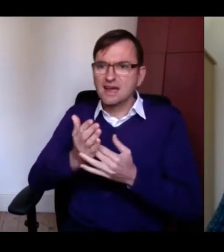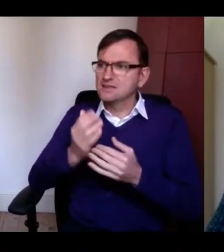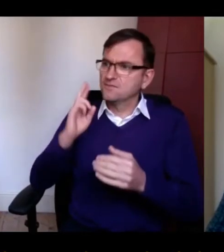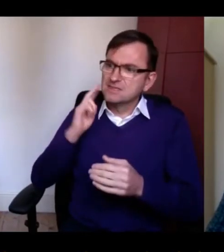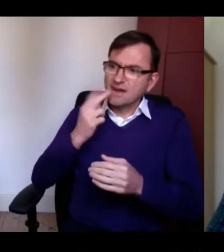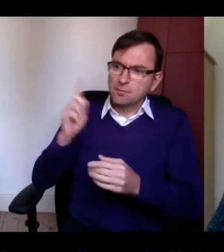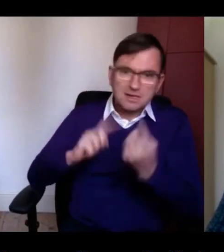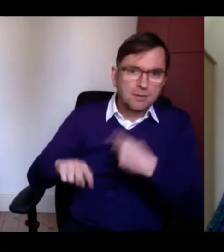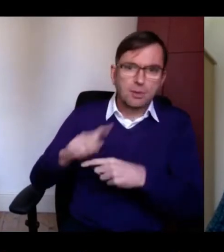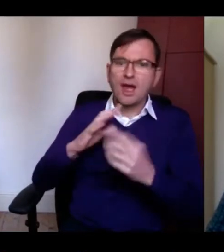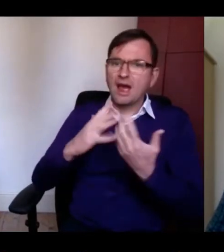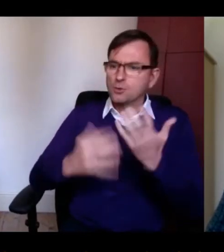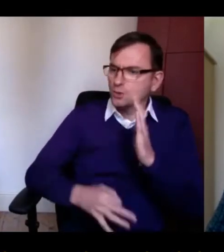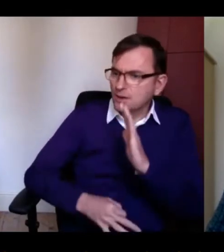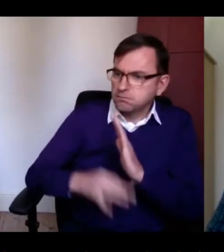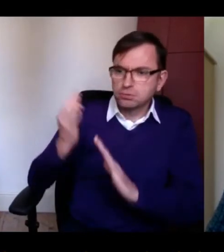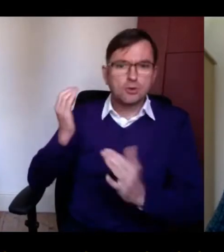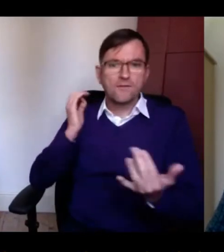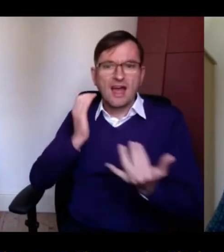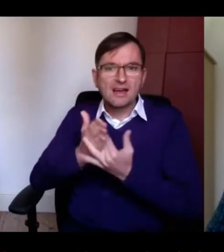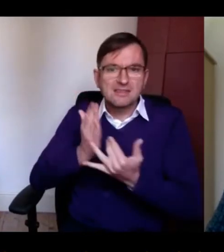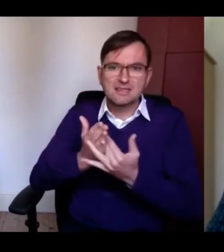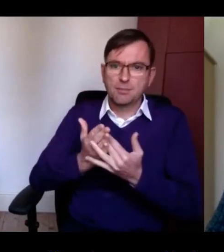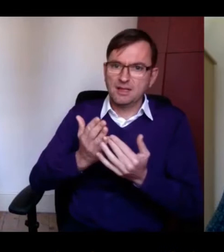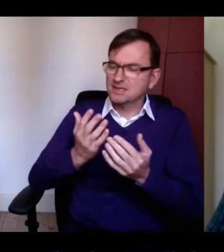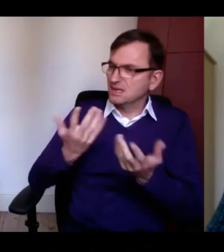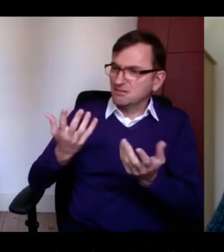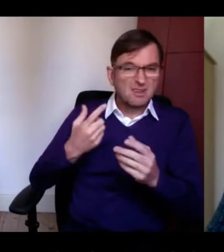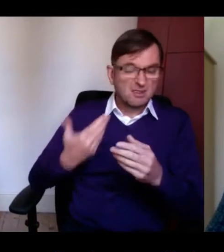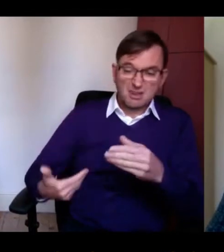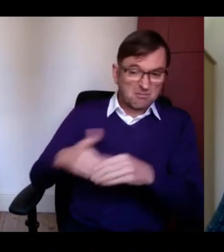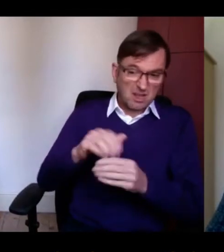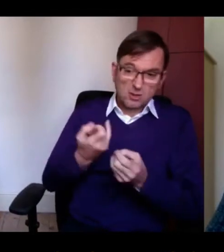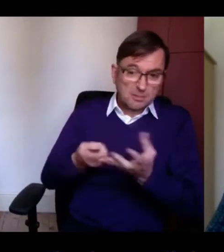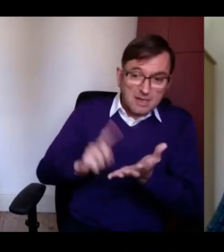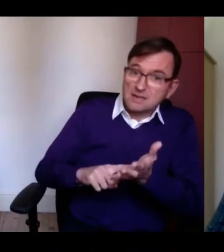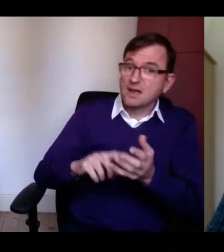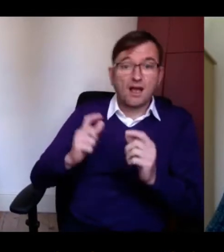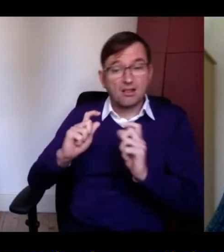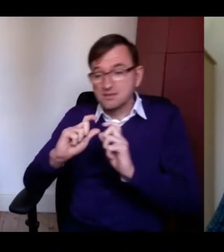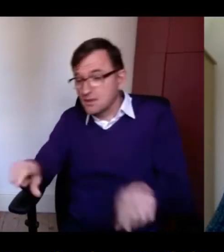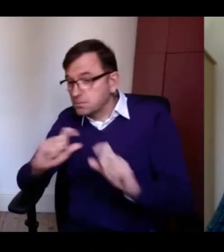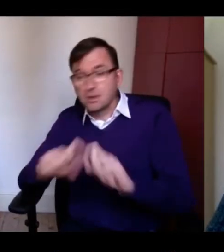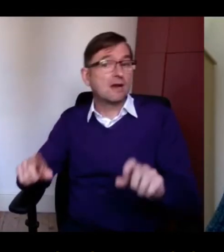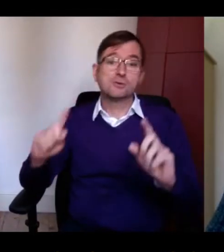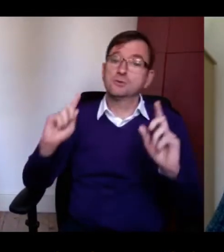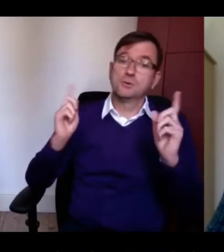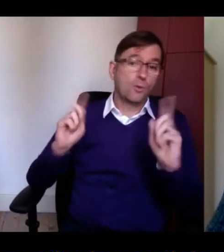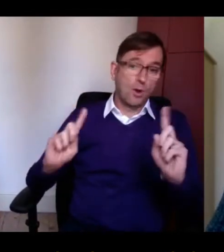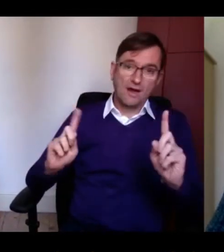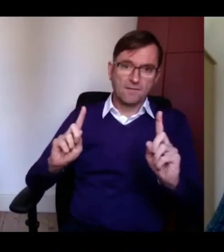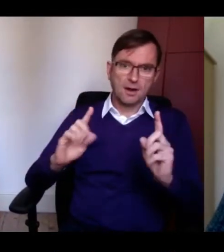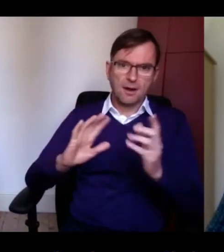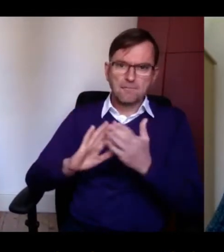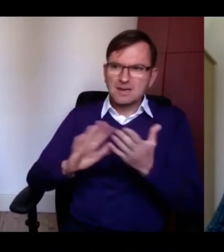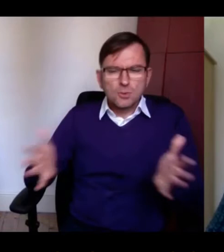The more they make their services accessible, the more they improve their accessibility using BSL for